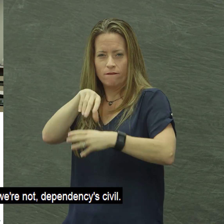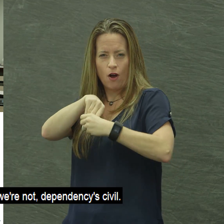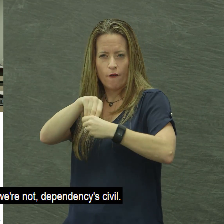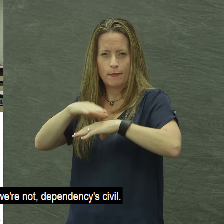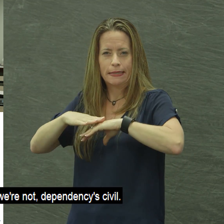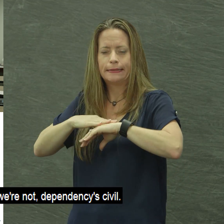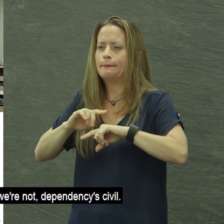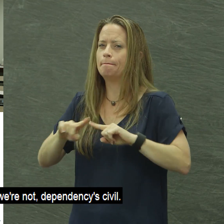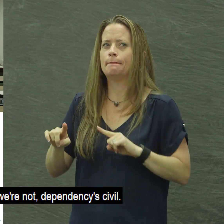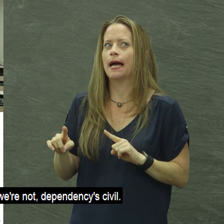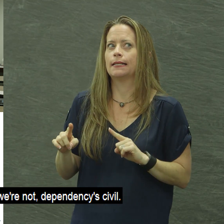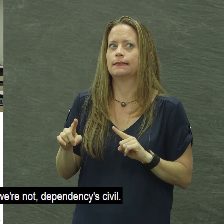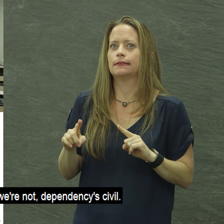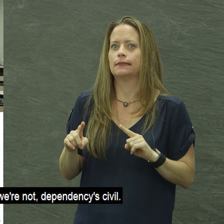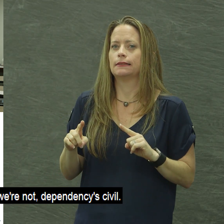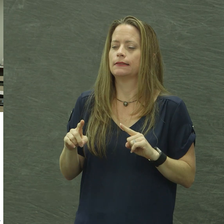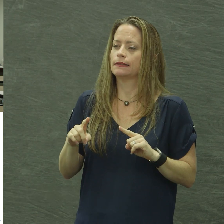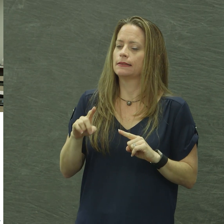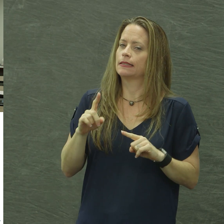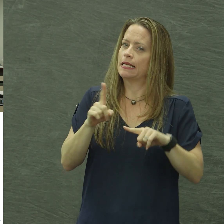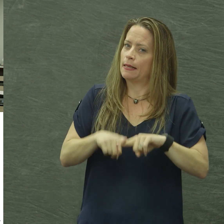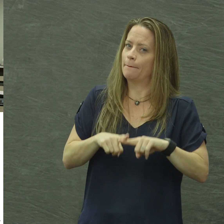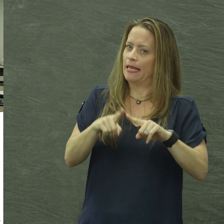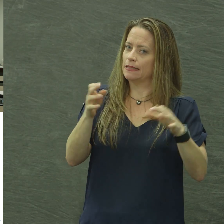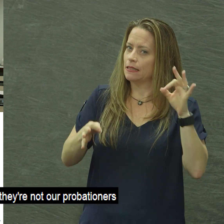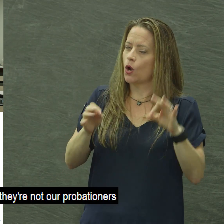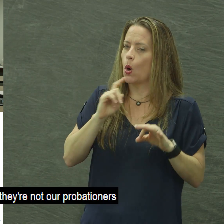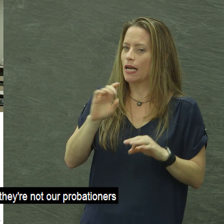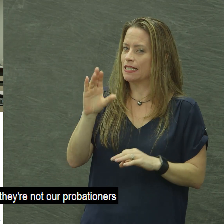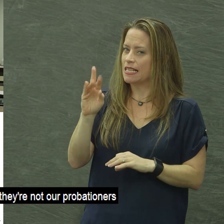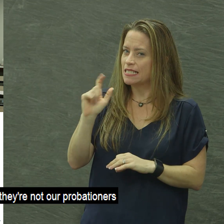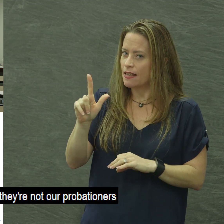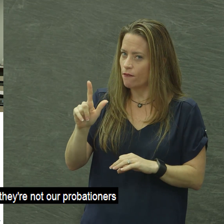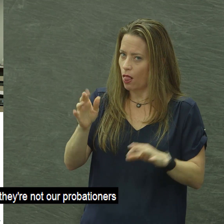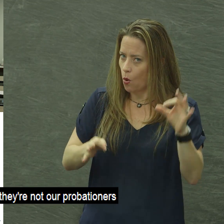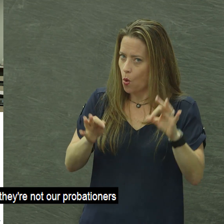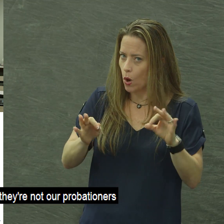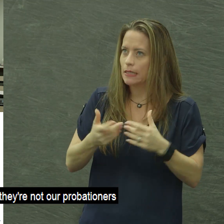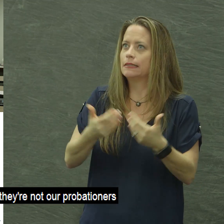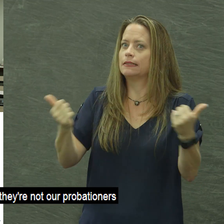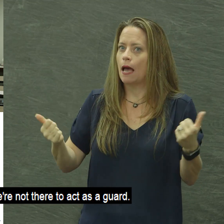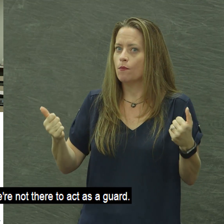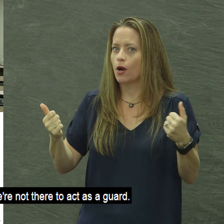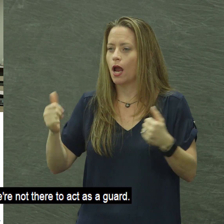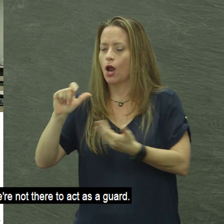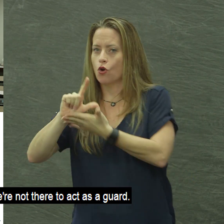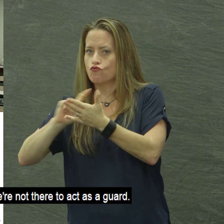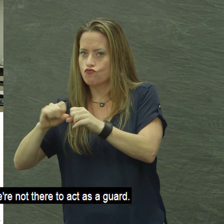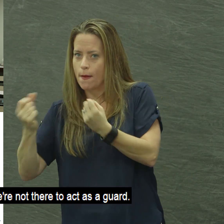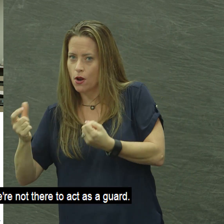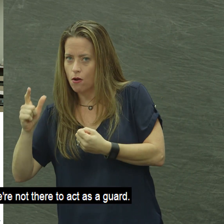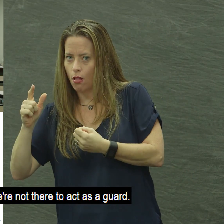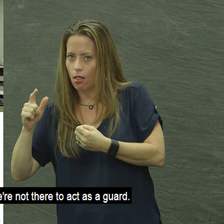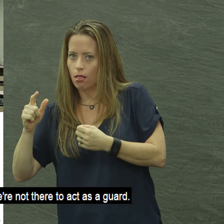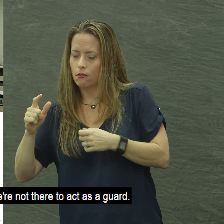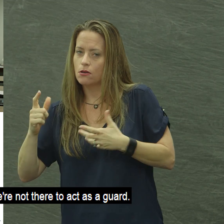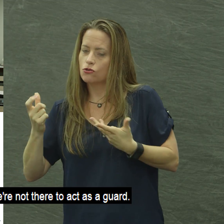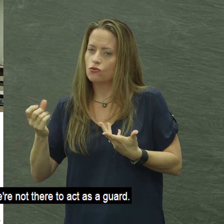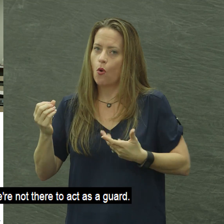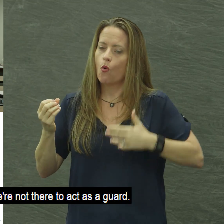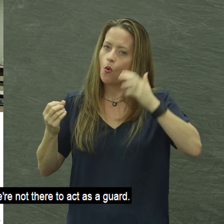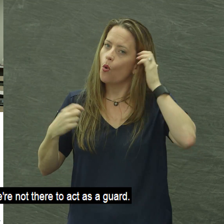but we're not dependency civil. So they're not, our probationers, and we're not there